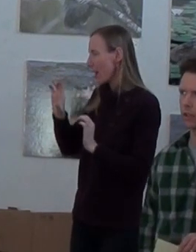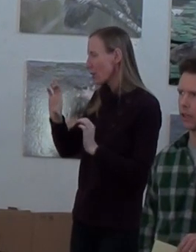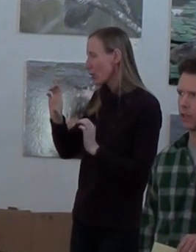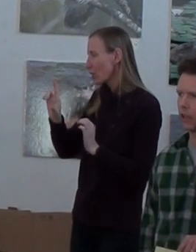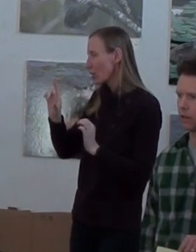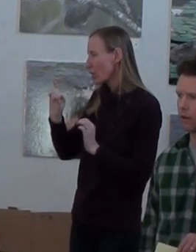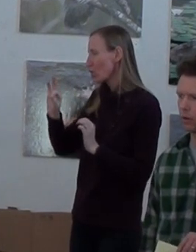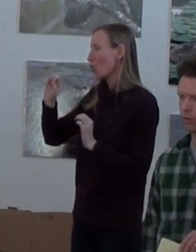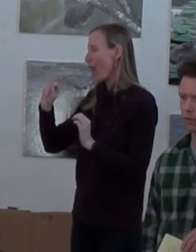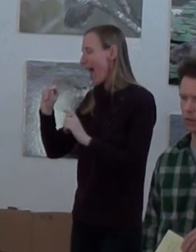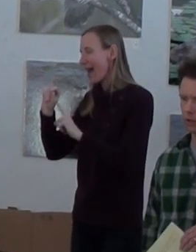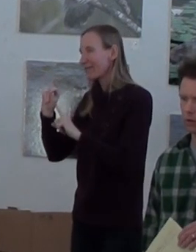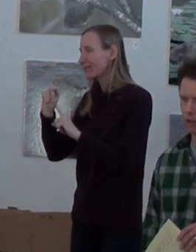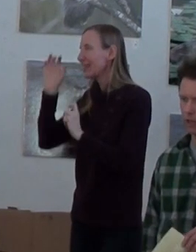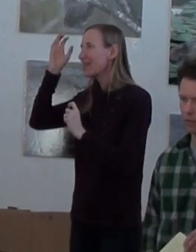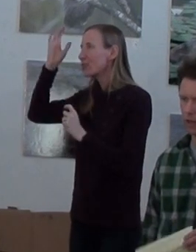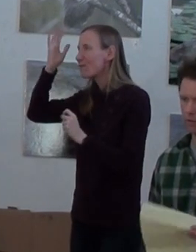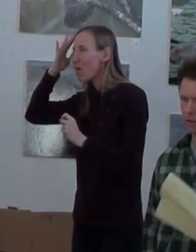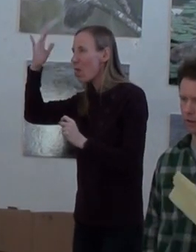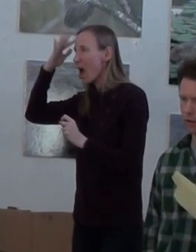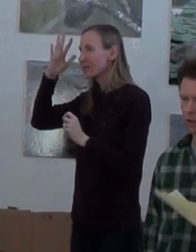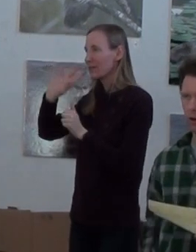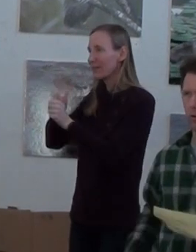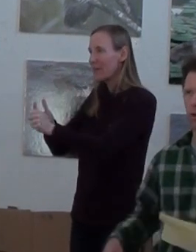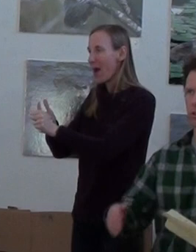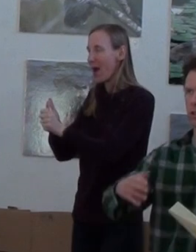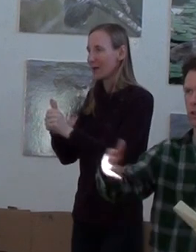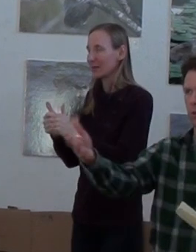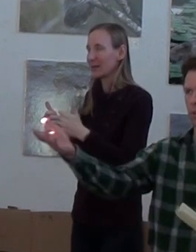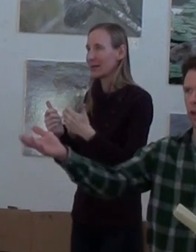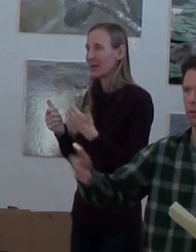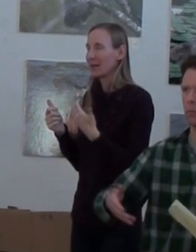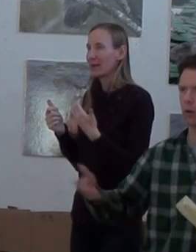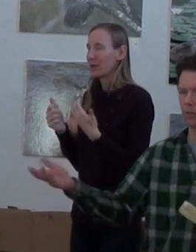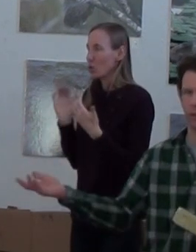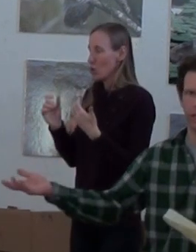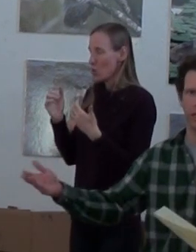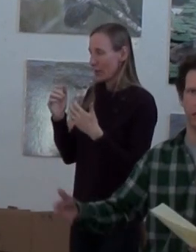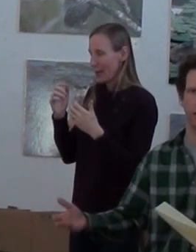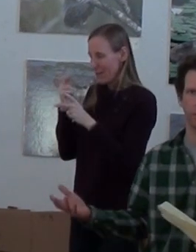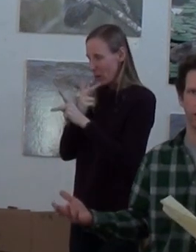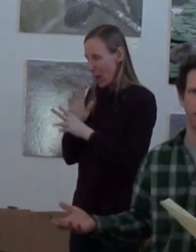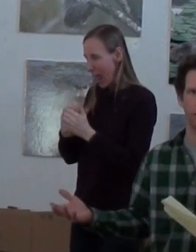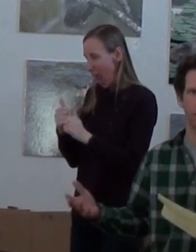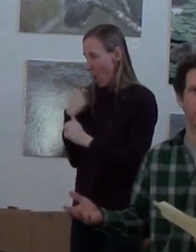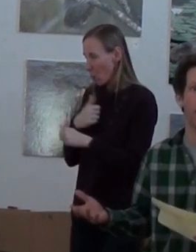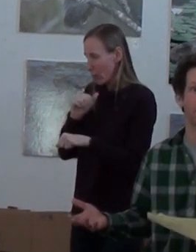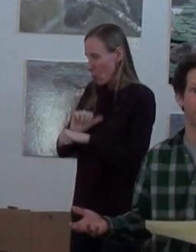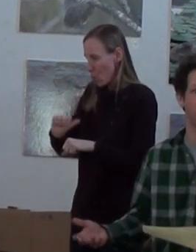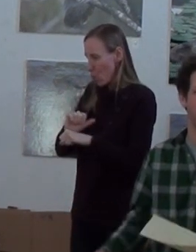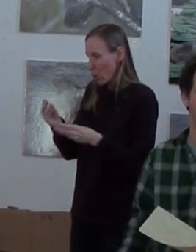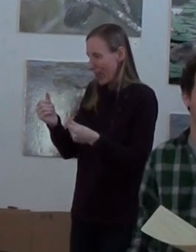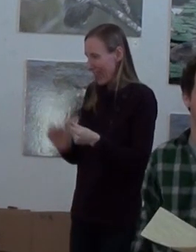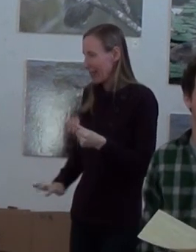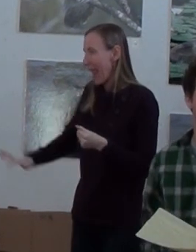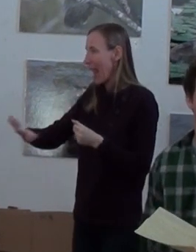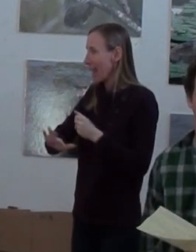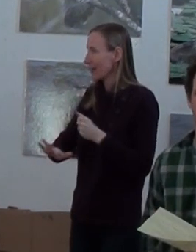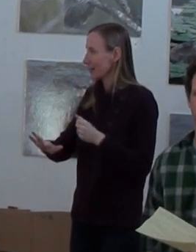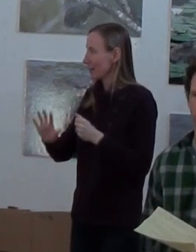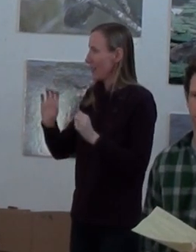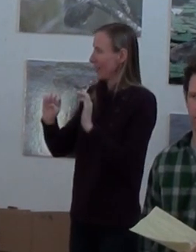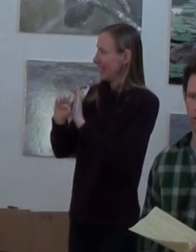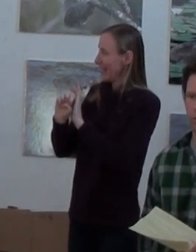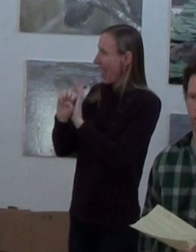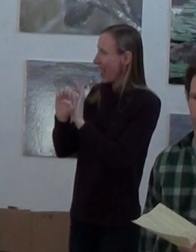philosophical. It goes into it. You can kind of dive into the whole notion, you know, with how we work the land and the ethics of that,